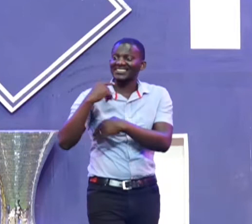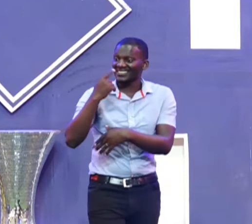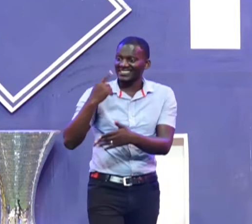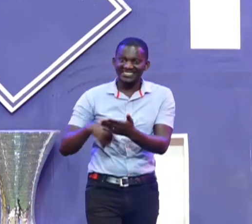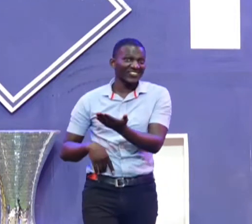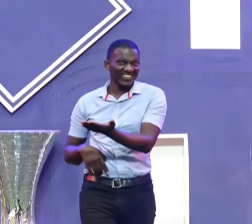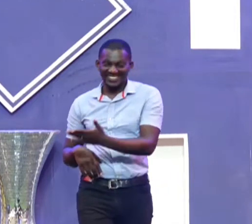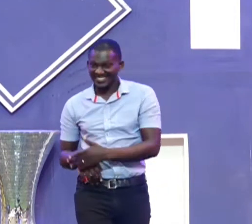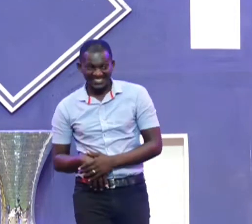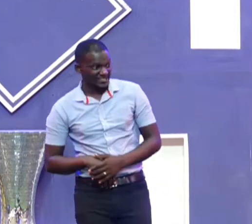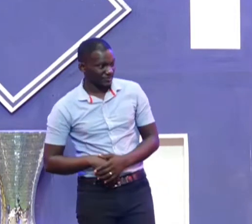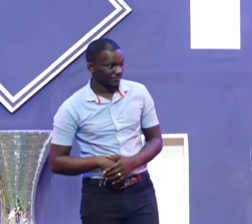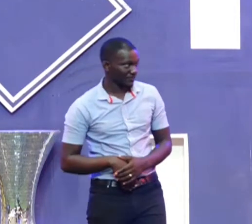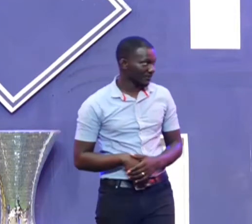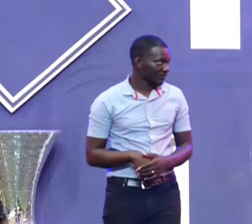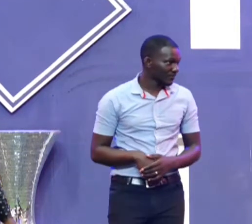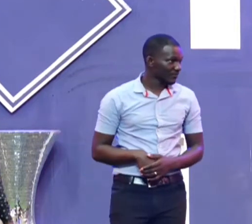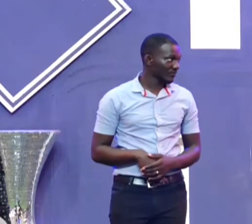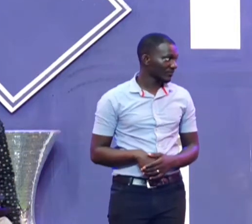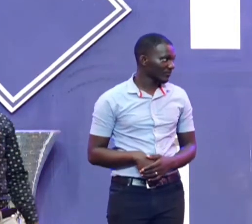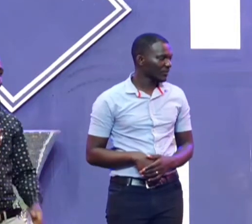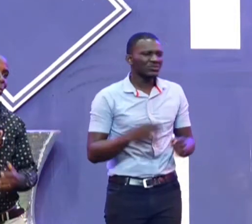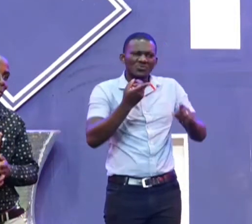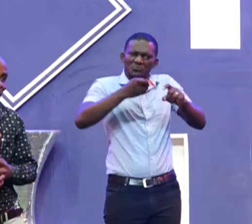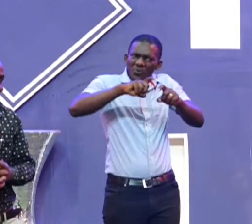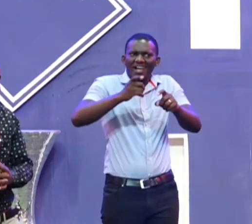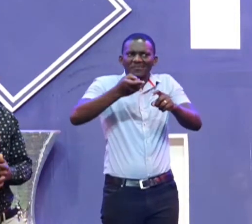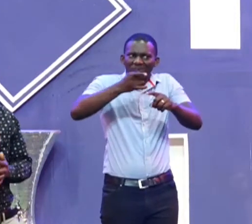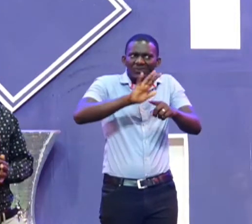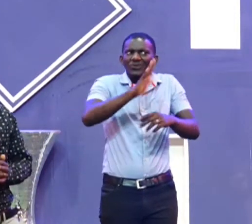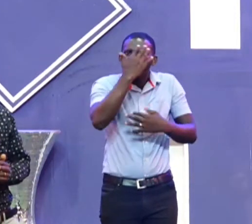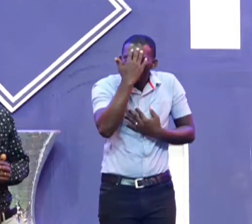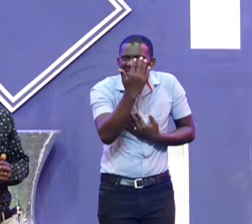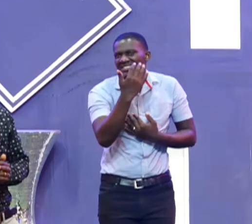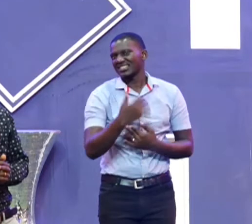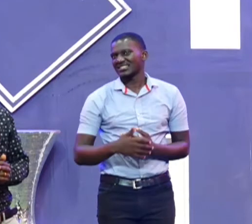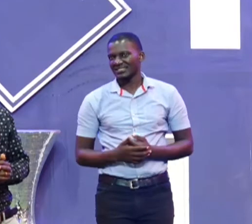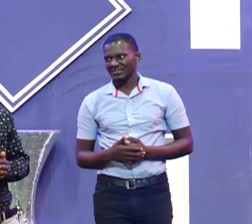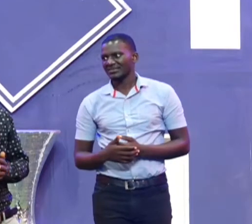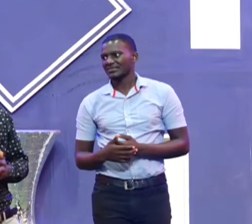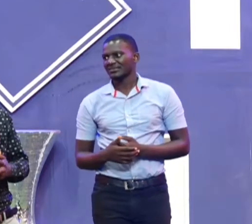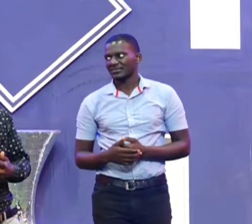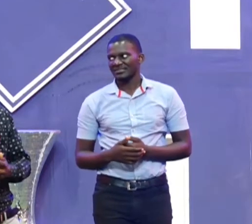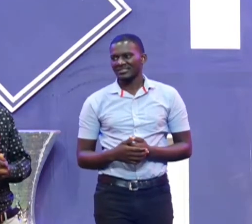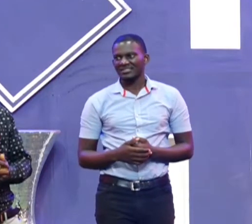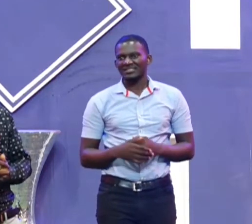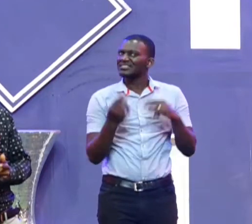Here is the Lord, is like the Lord is saying, that just increase on your obedience. In